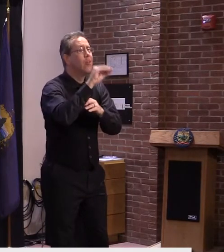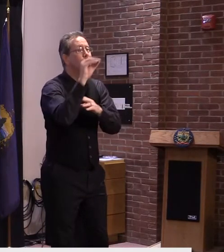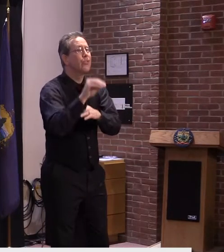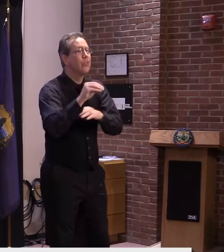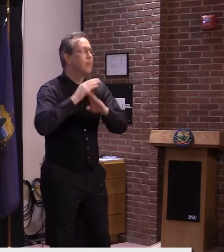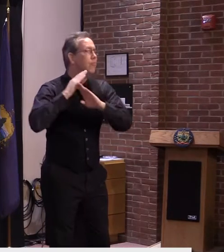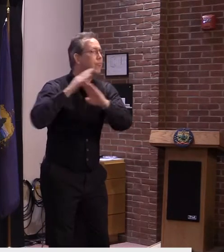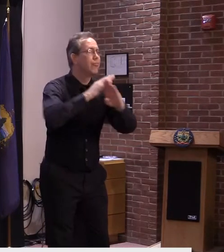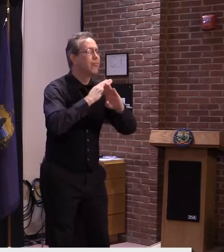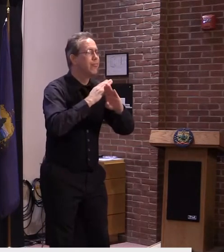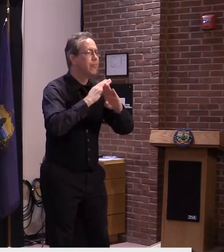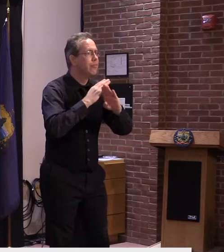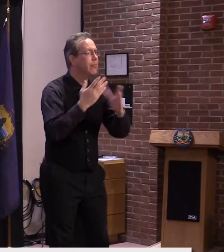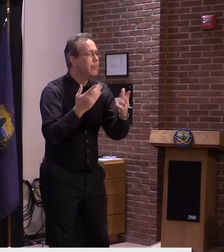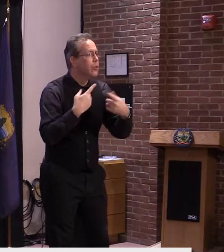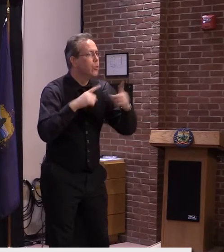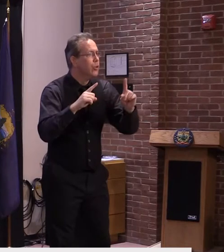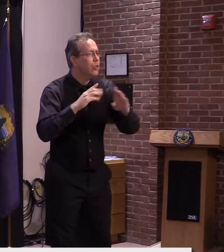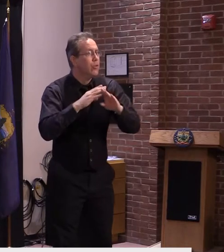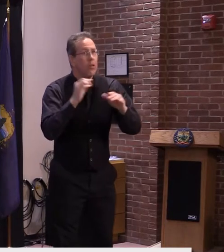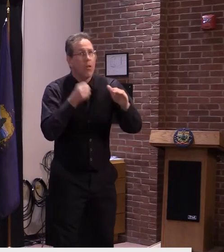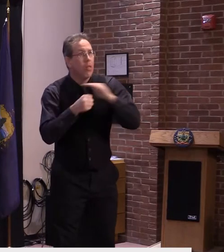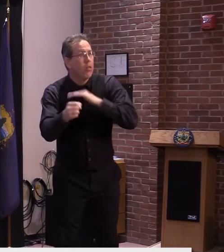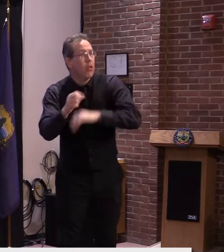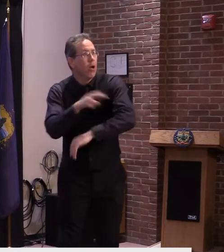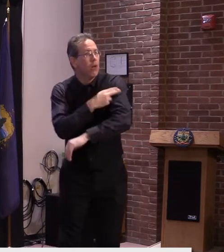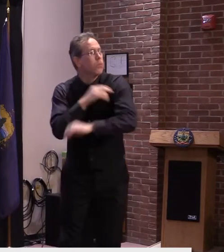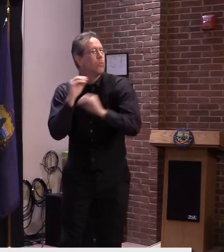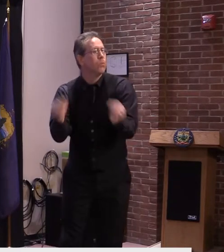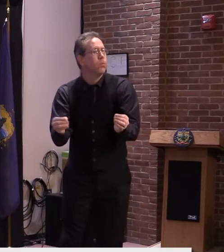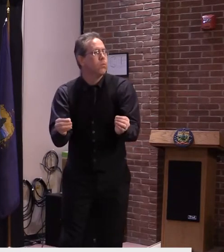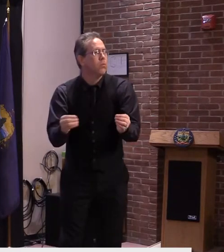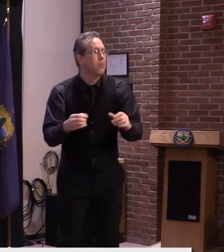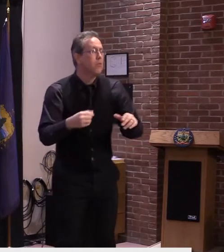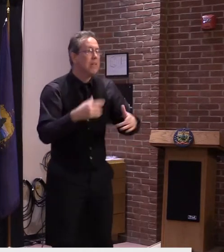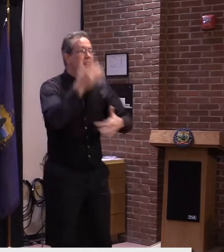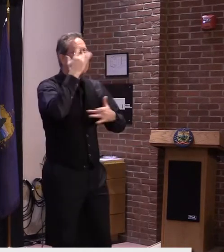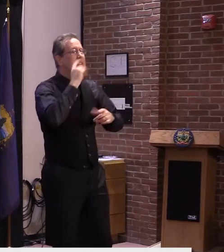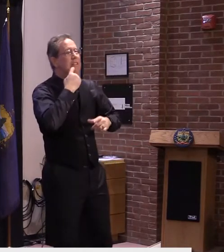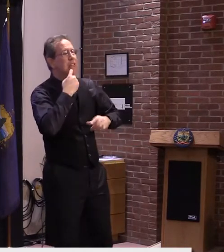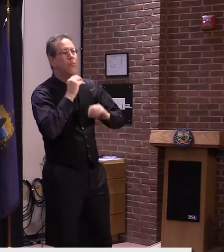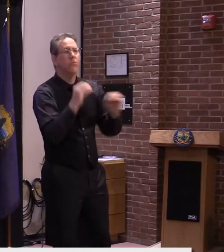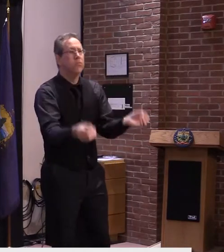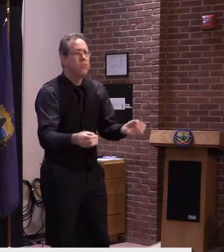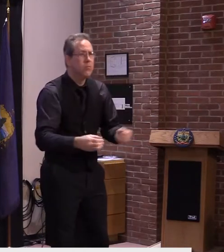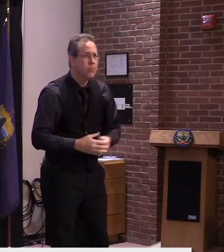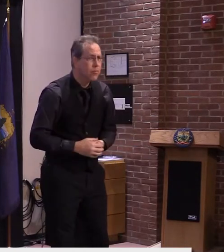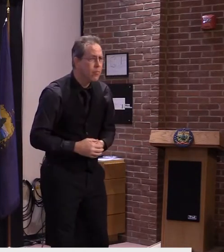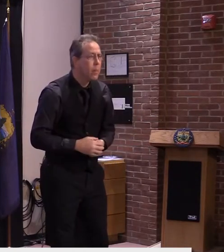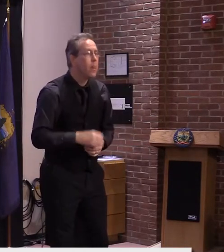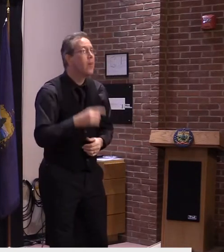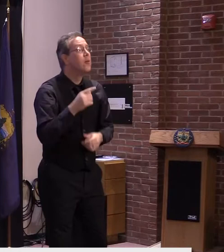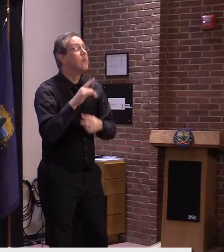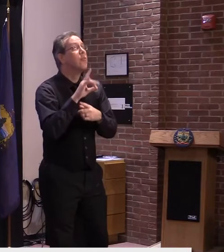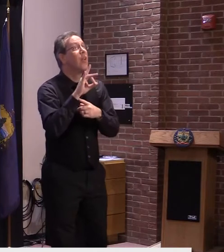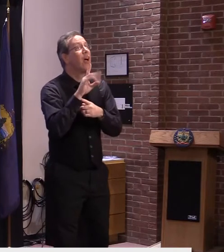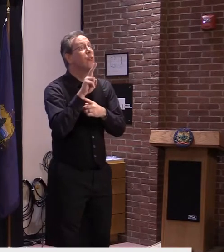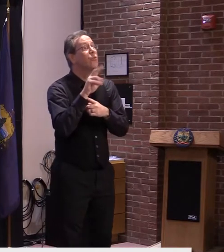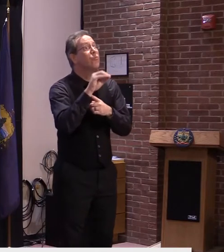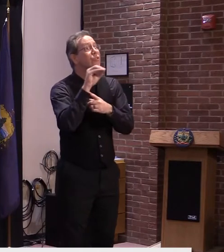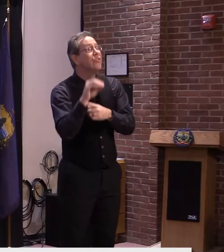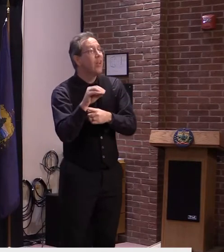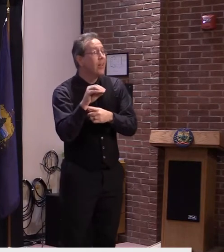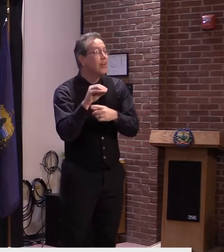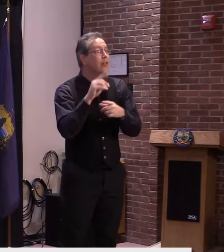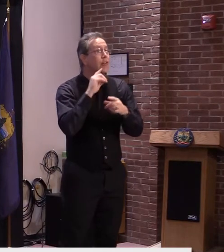So really effective in terms of improved hospitalization outcomes, 82% effective against emergency